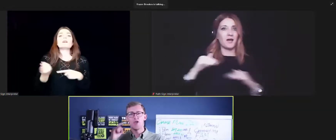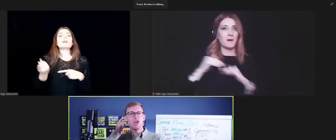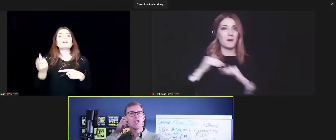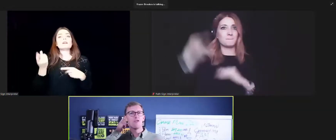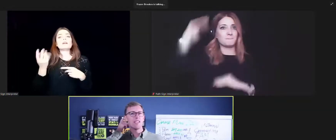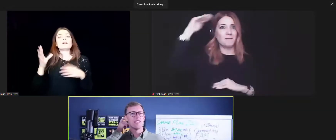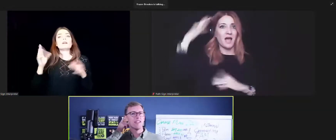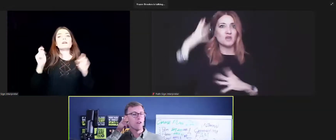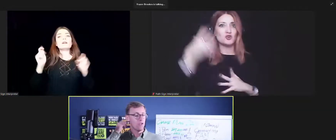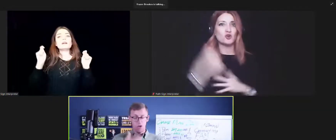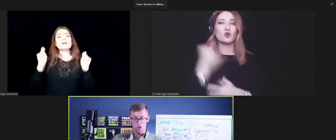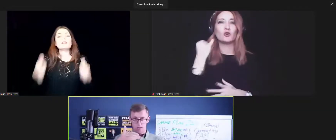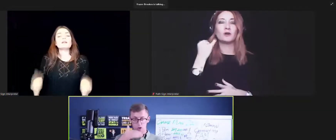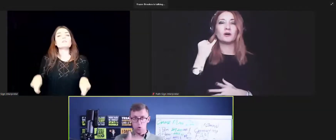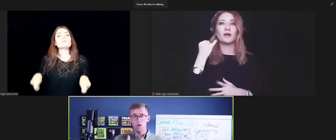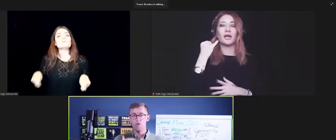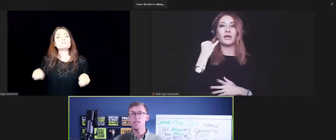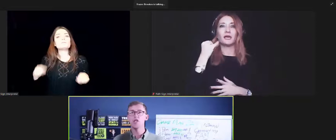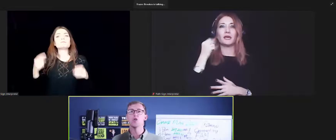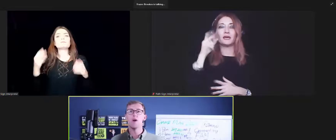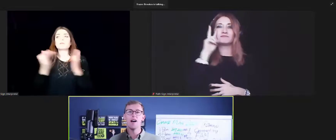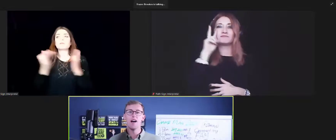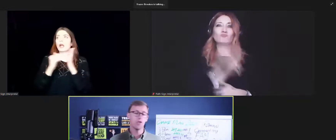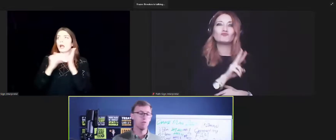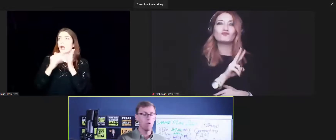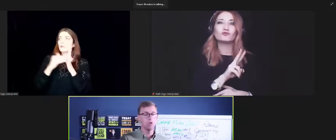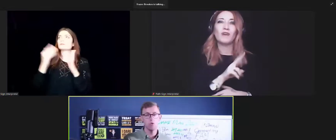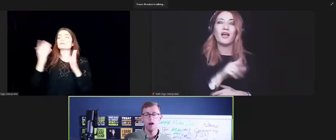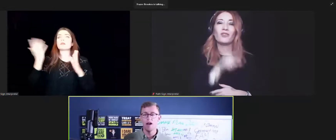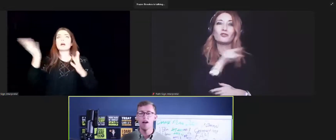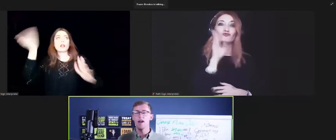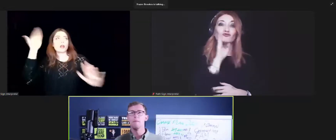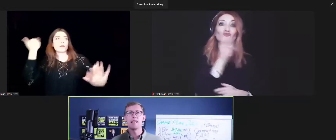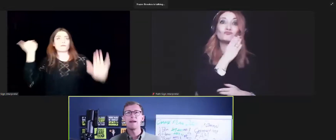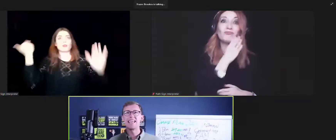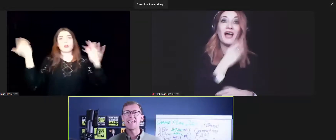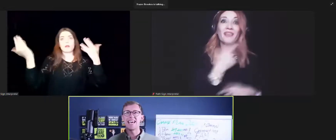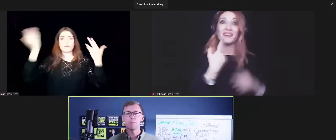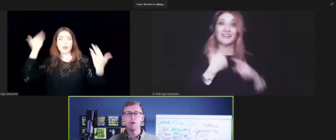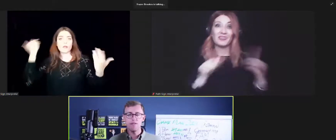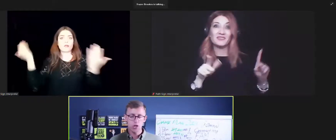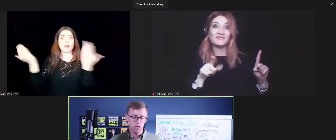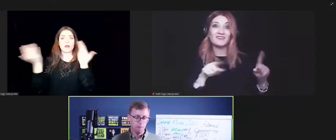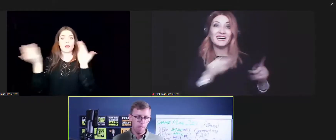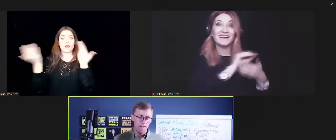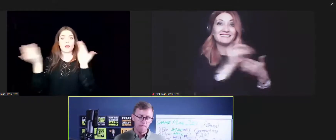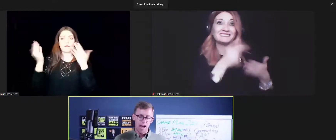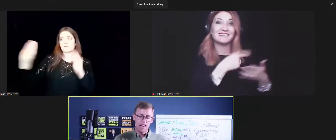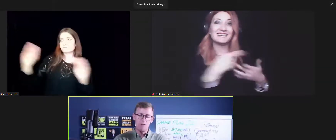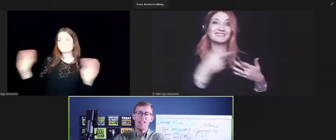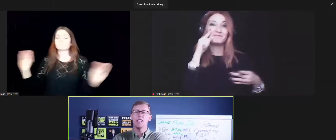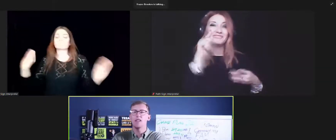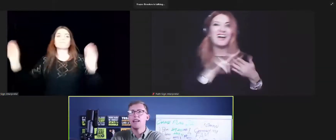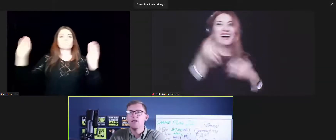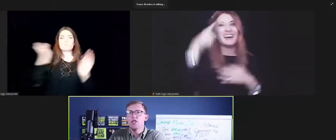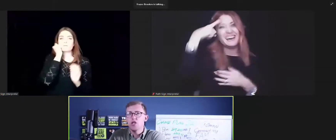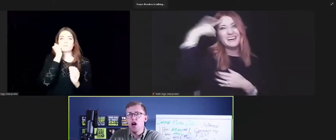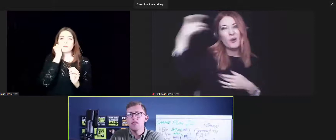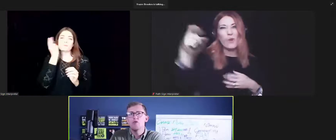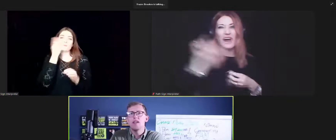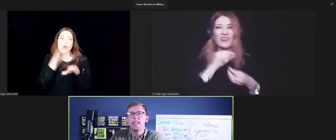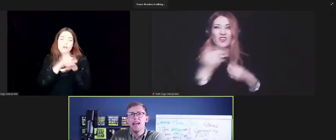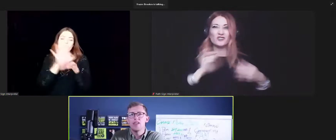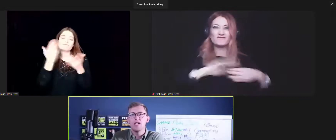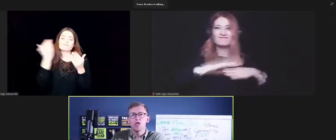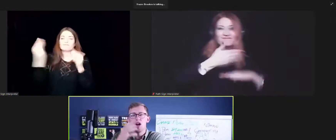that she had written, or that the school had written to her, wrote to her many years previous. And he read the letter, and as he started